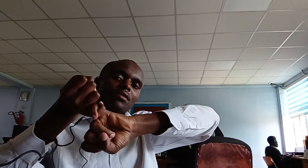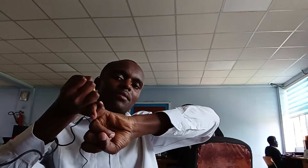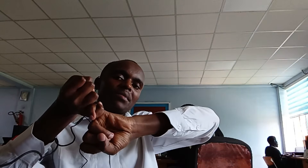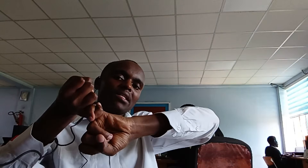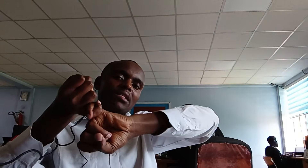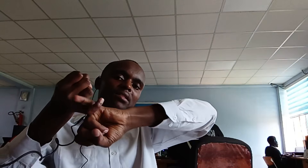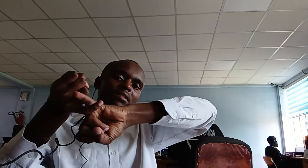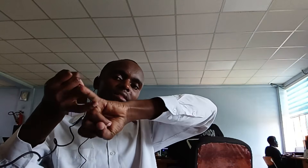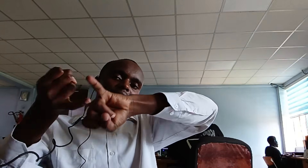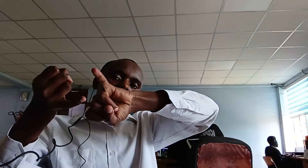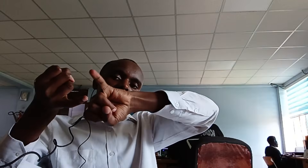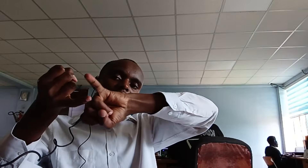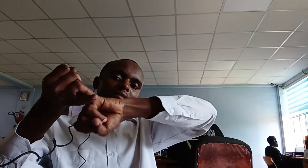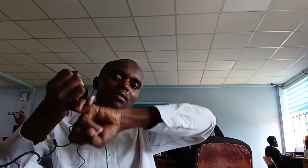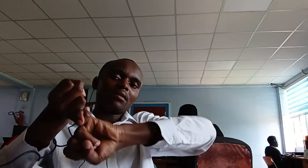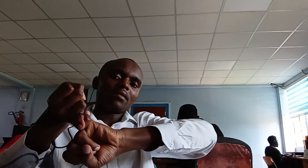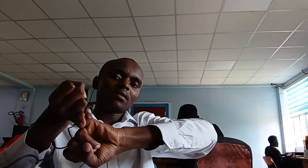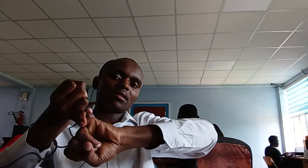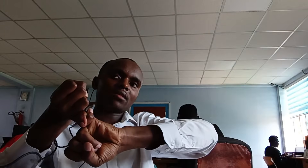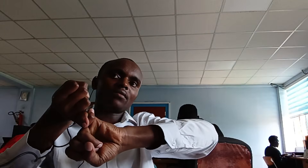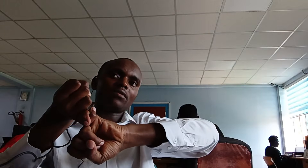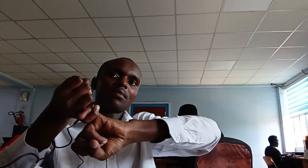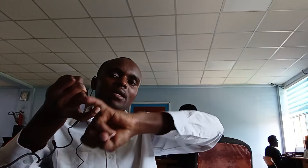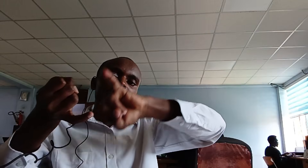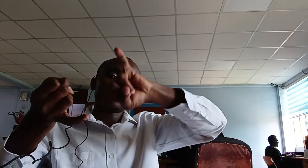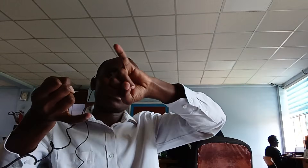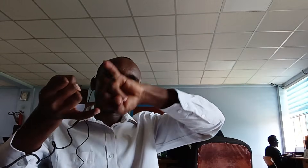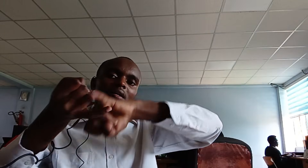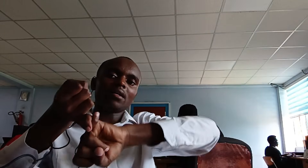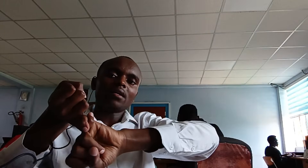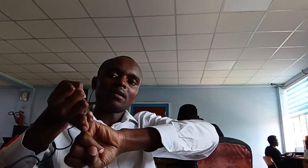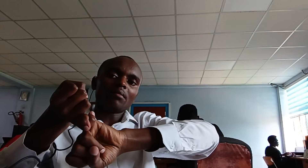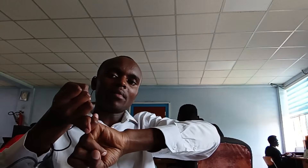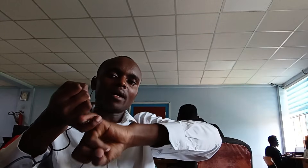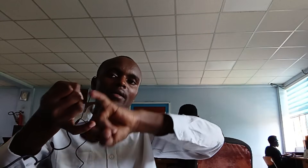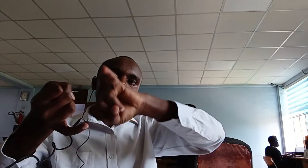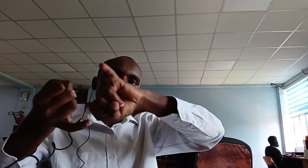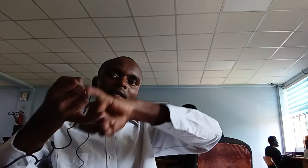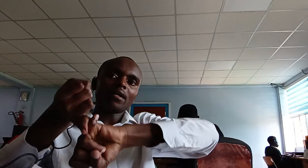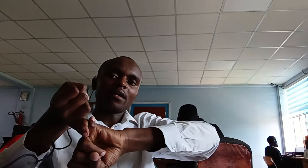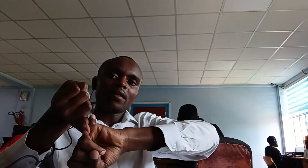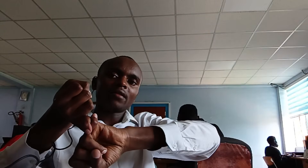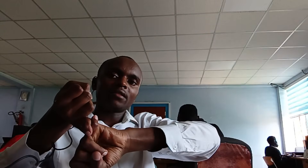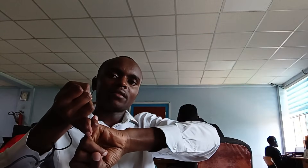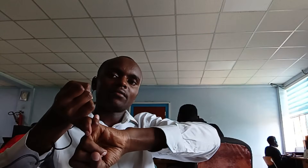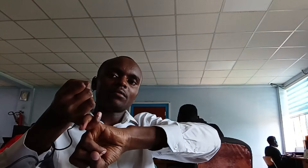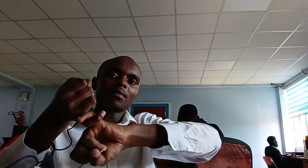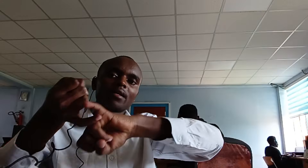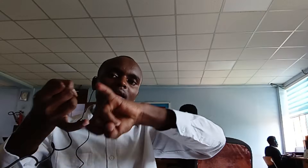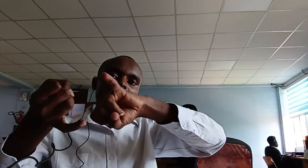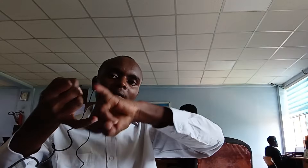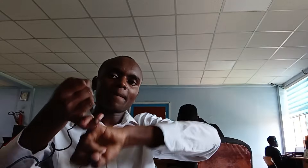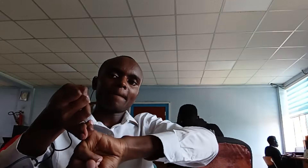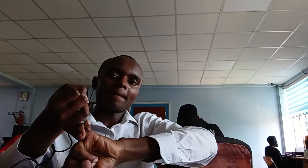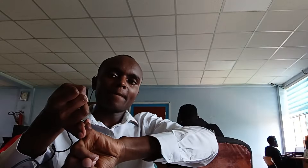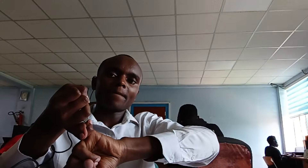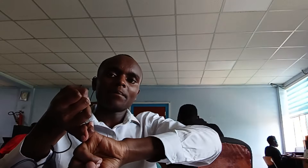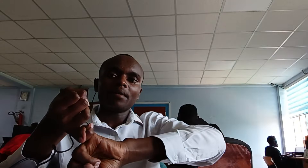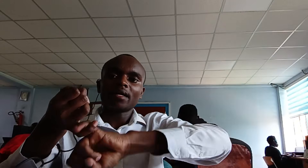like that. That's the sign for marry. Marry. That's the sign for marry. Marry. So